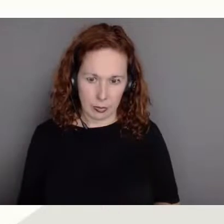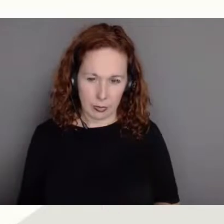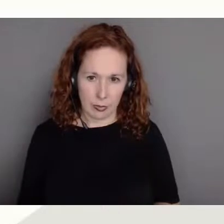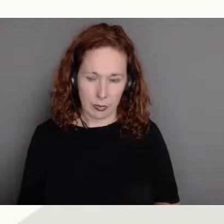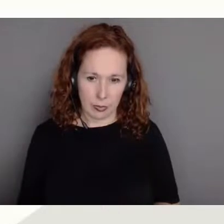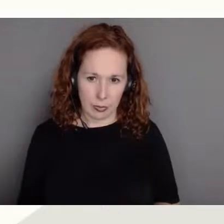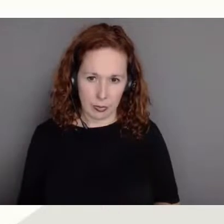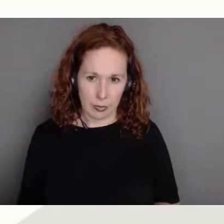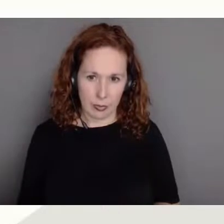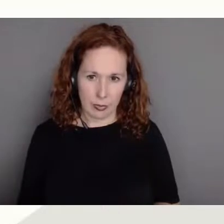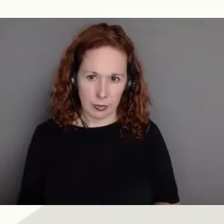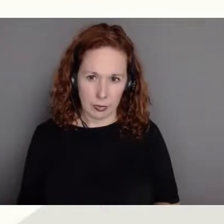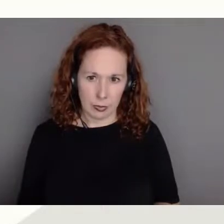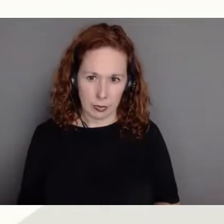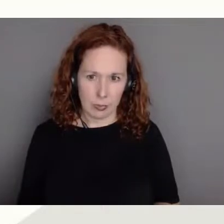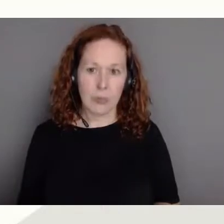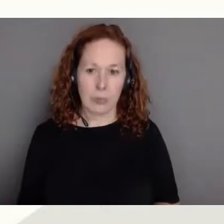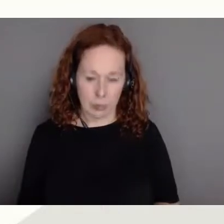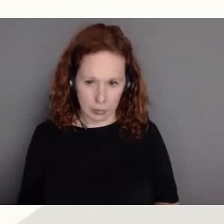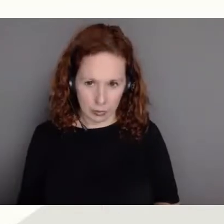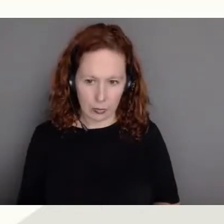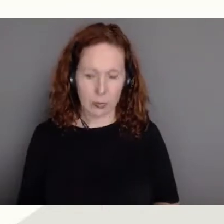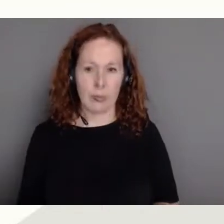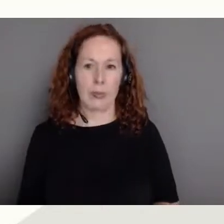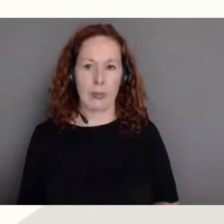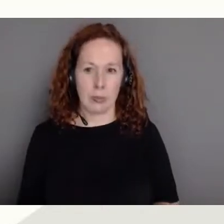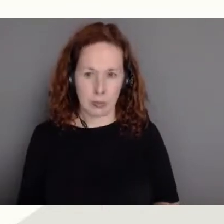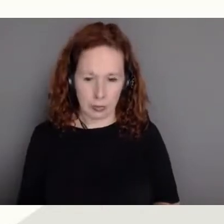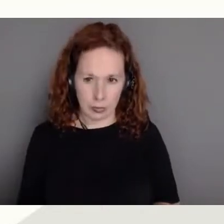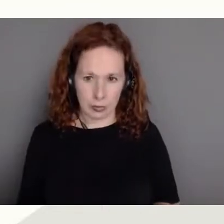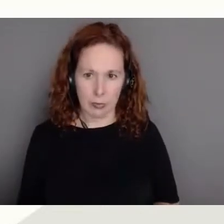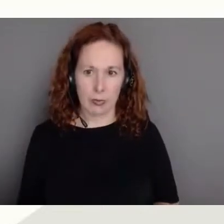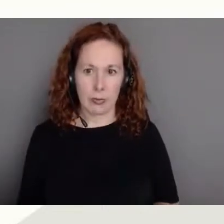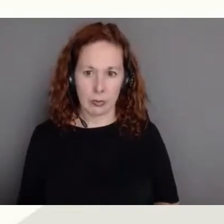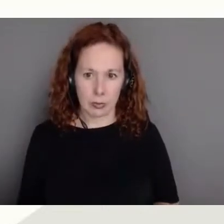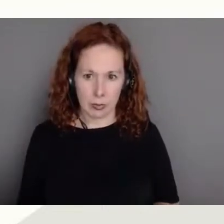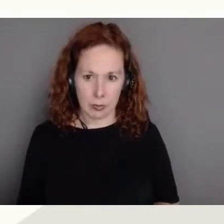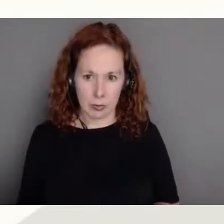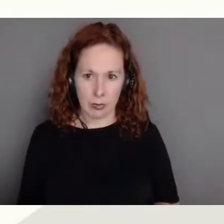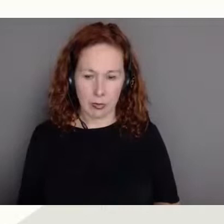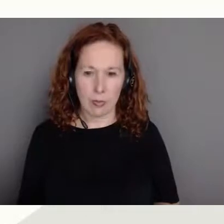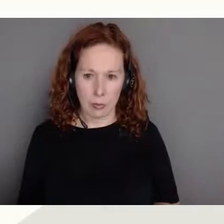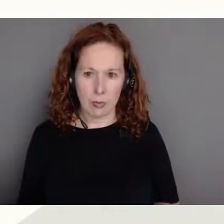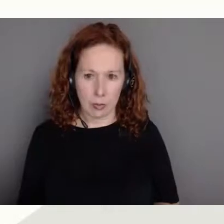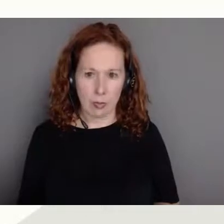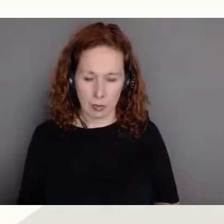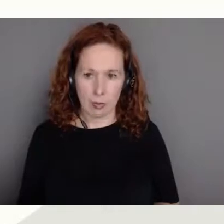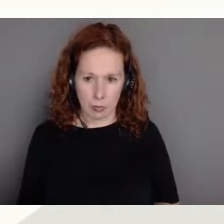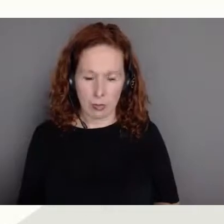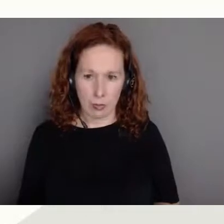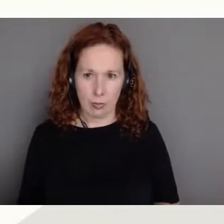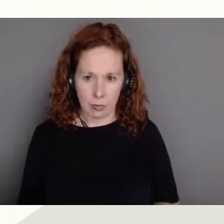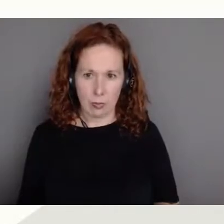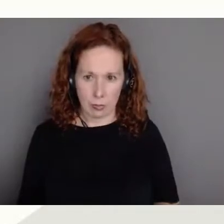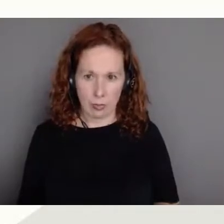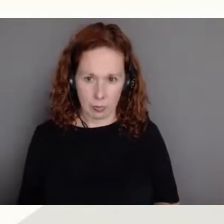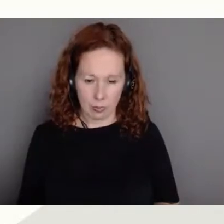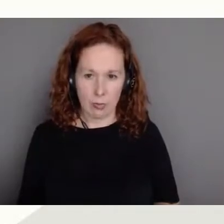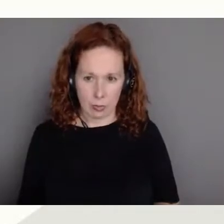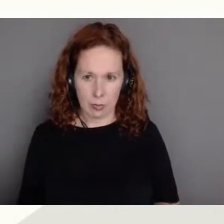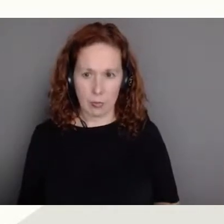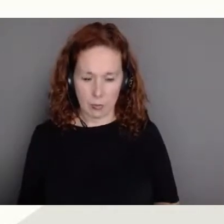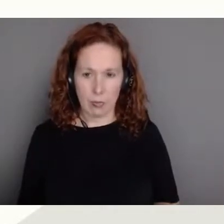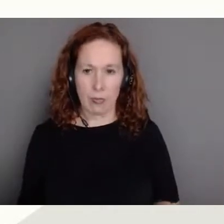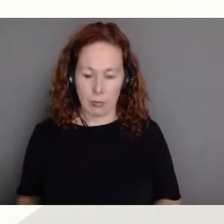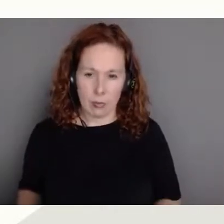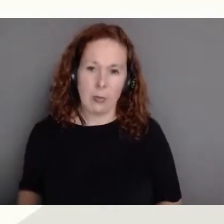a good balance of self-care around that empathy, because you could be crushed by what you're just witnessing. But